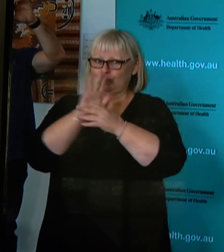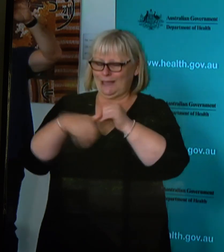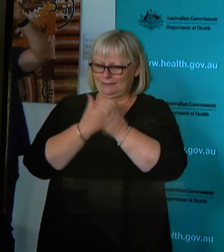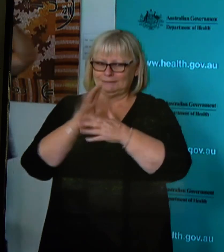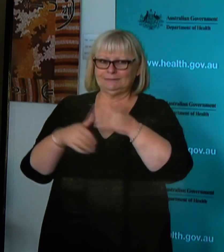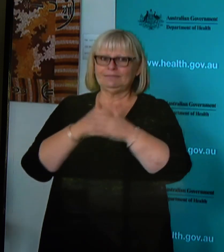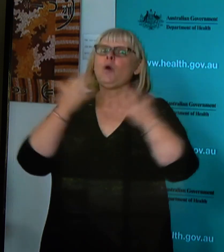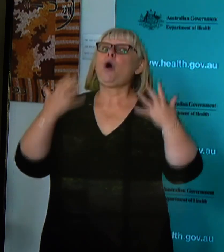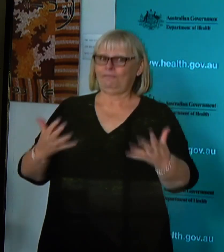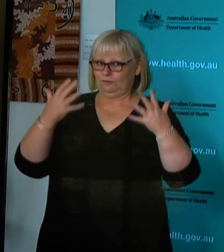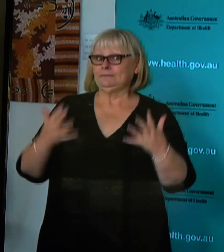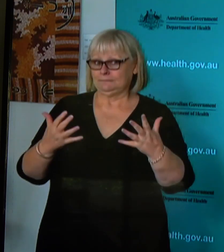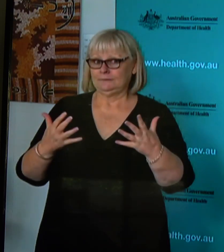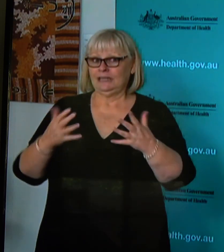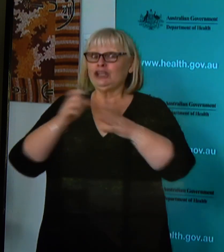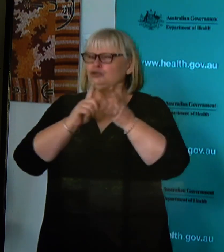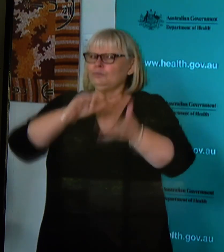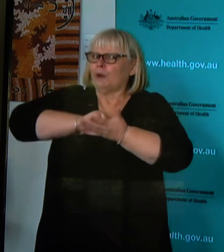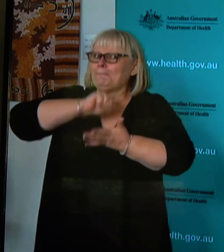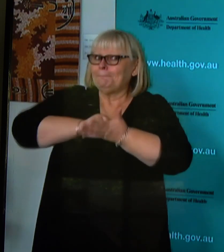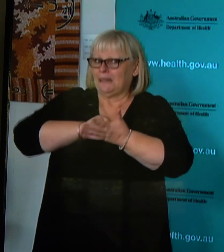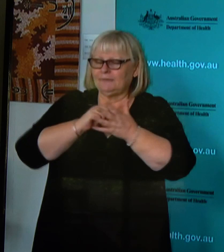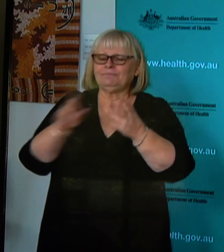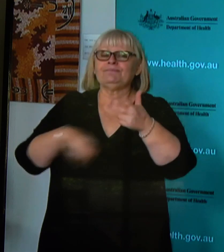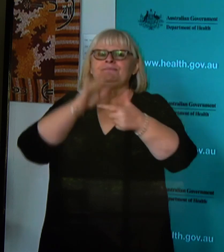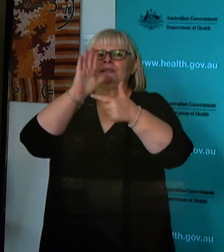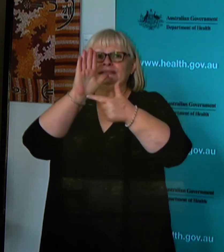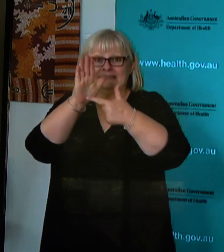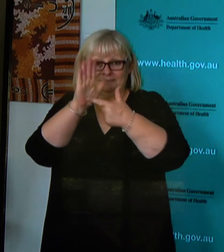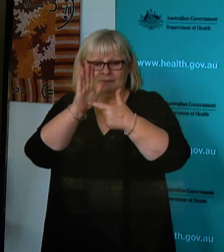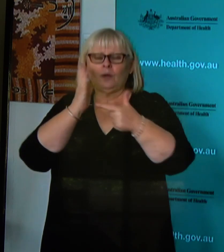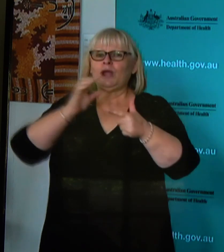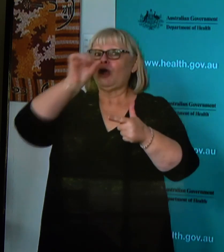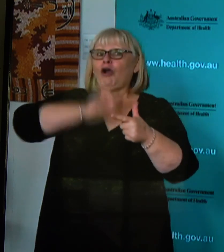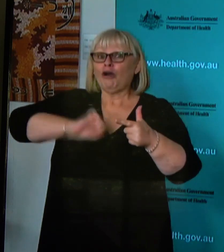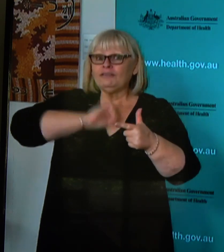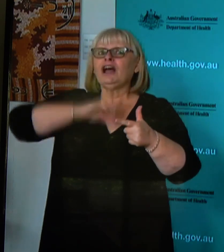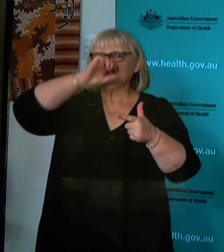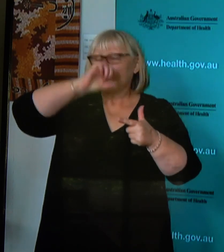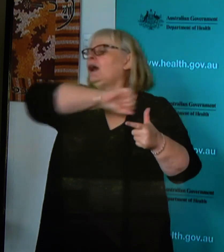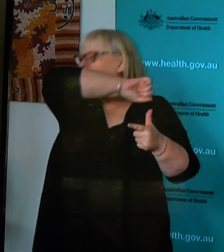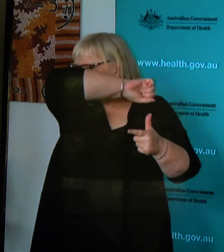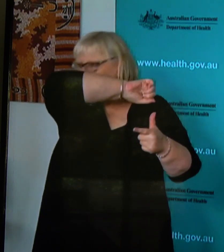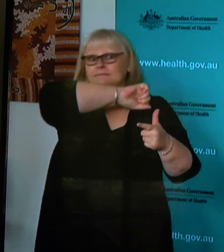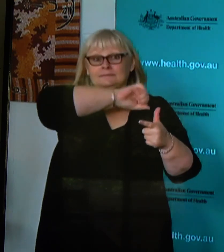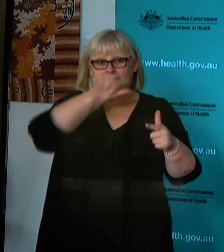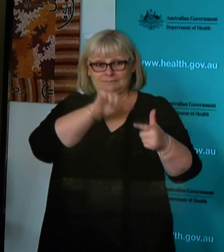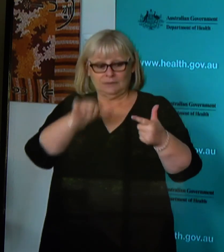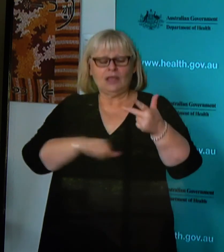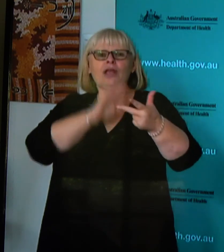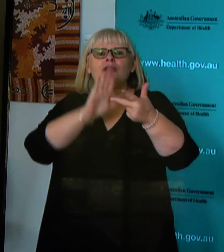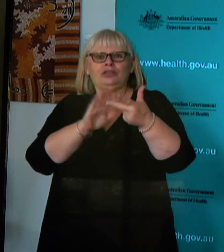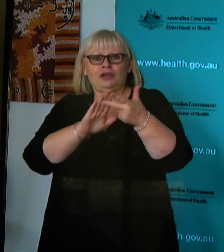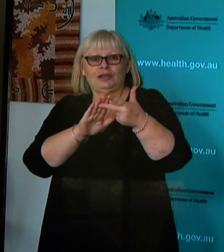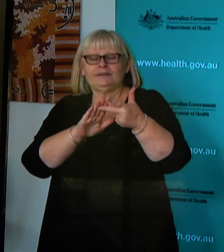hands. Do it often and do it properly. Second of all, when you cough or sneeze, sneeze into your elbow. The